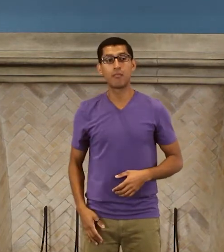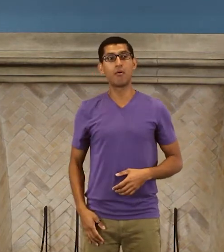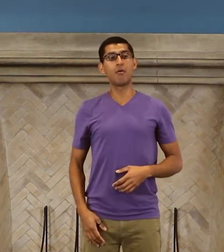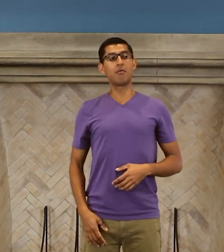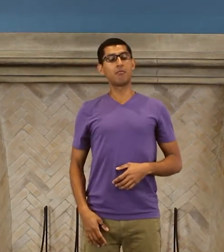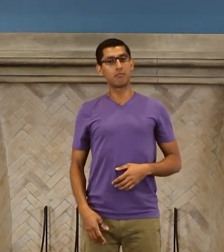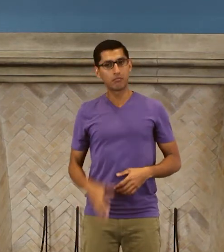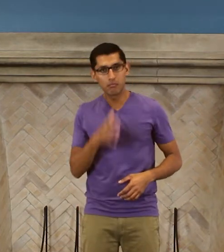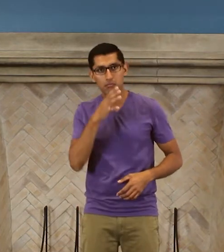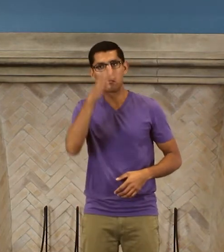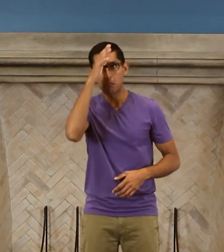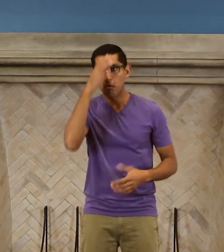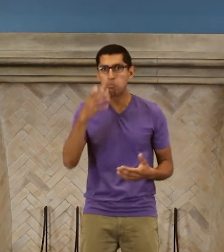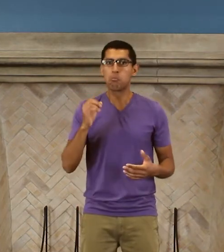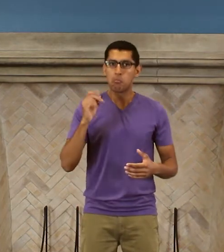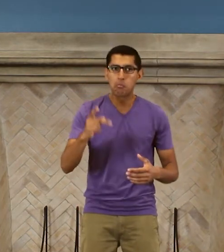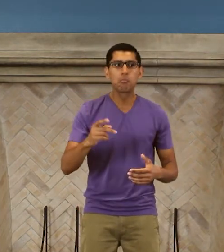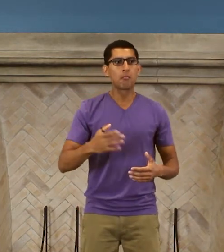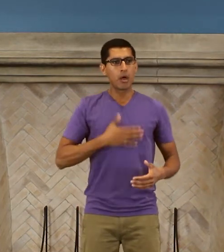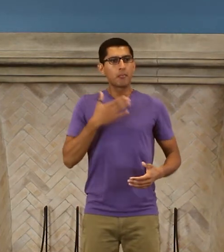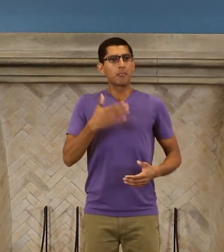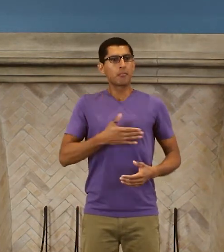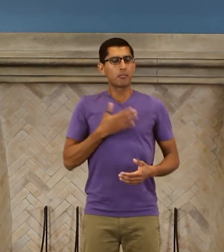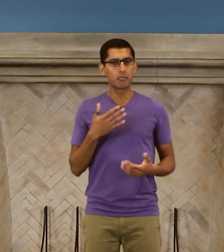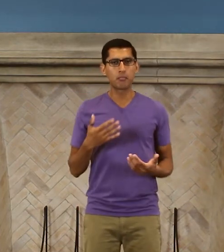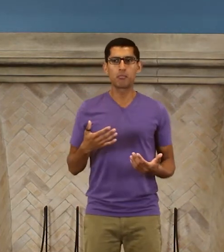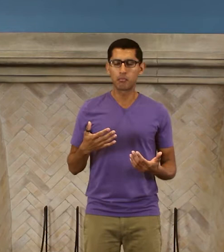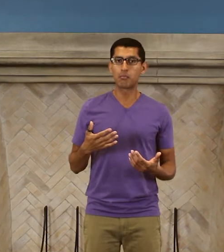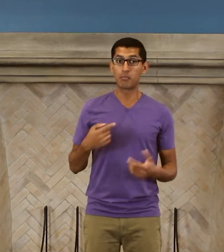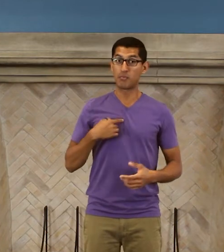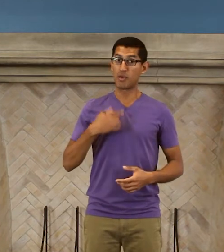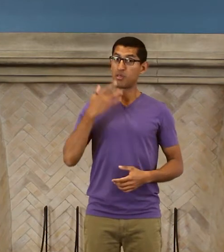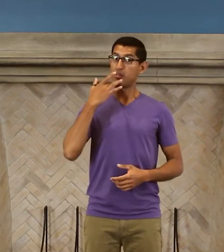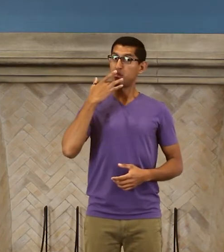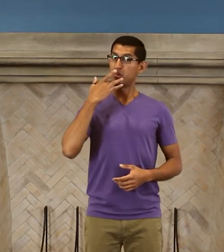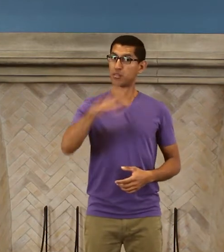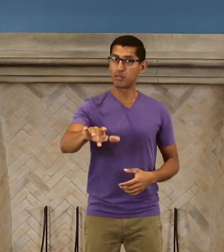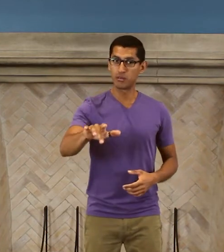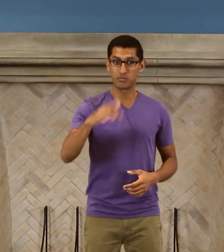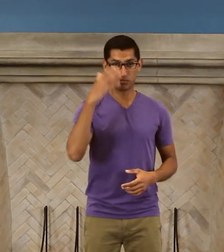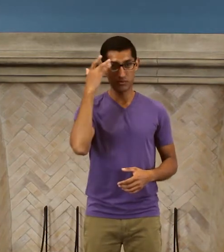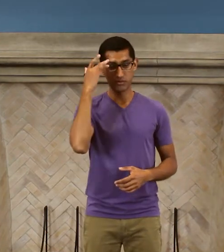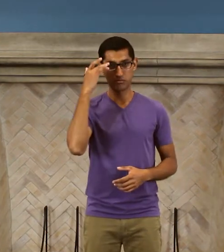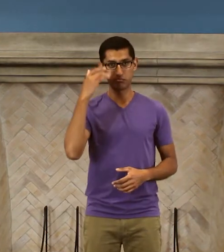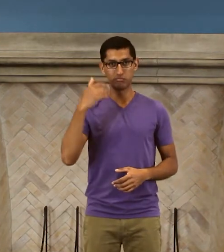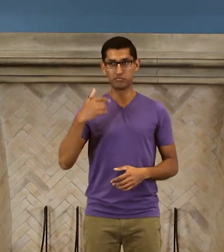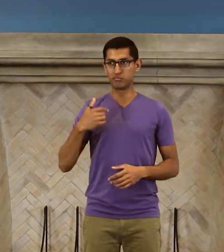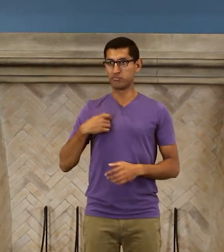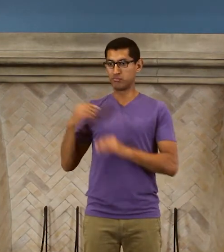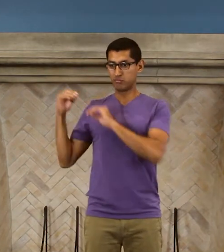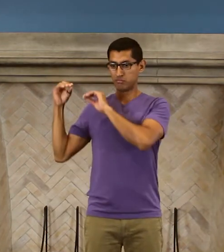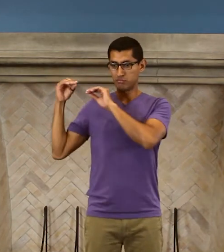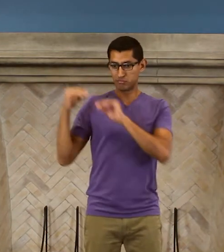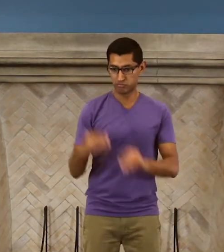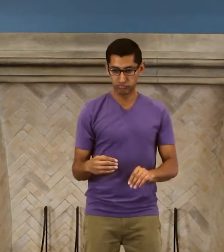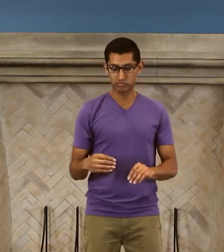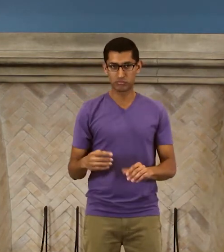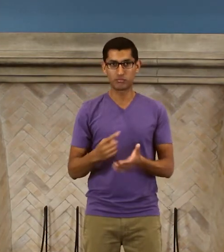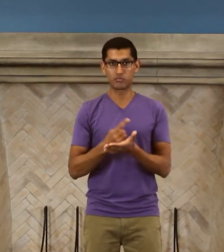teach you to sign and speak. My parents said, okay, they were happy. And I was lucky because